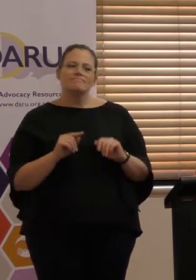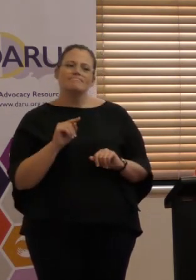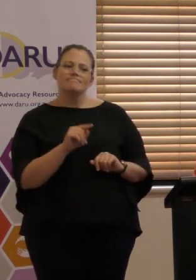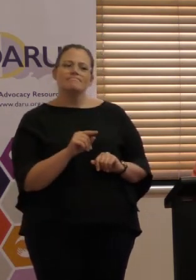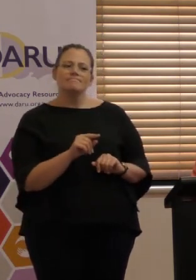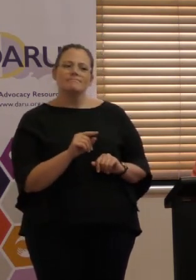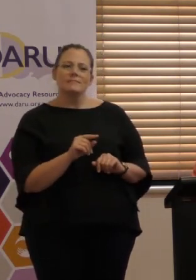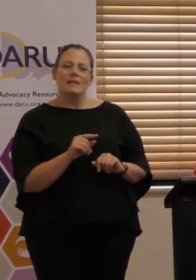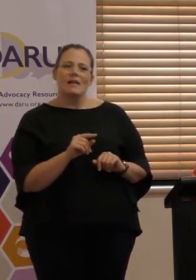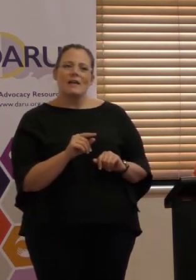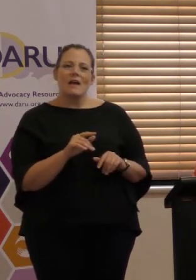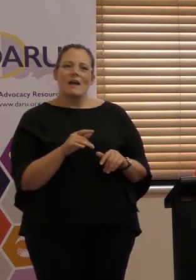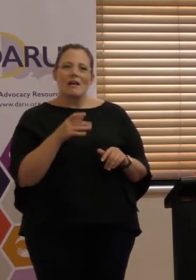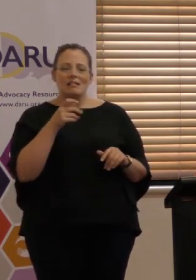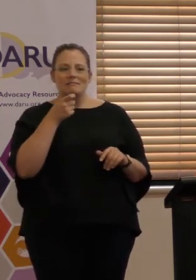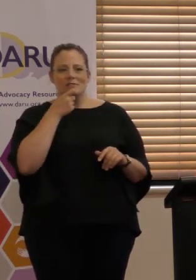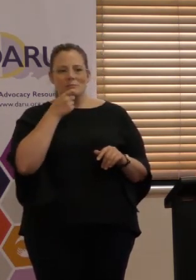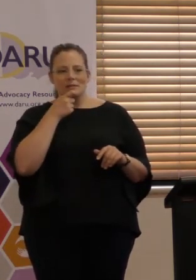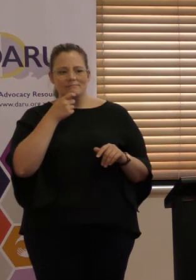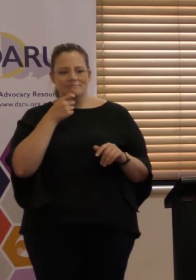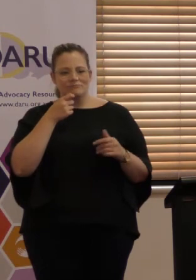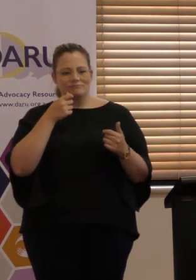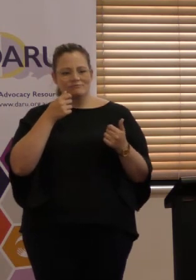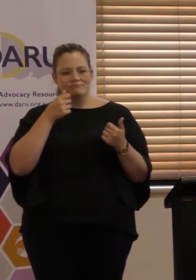bit immunised to the idea that they should be angry